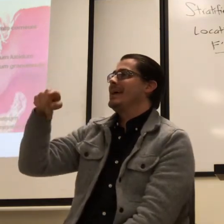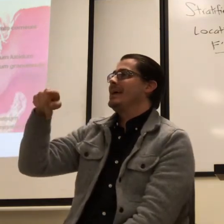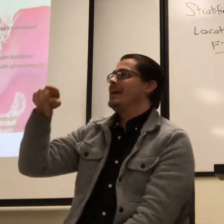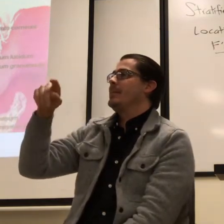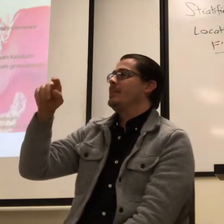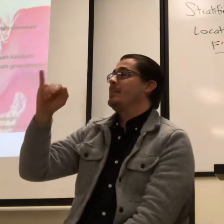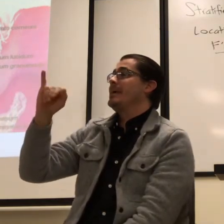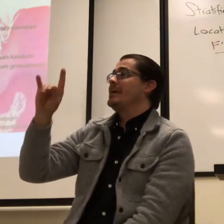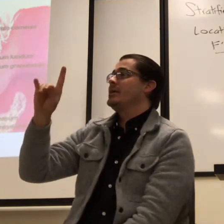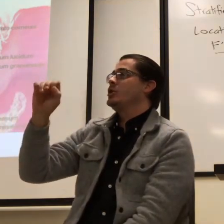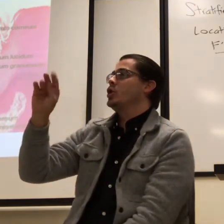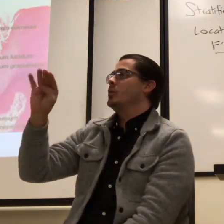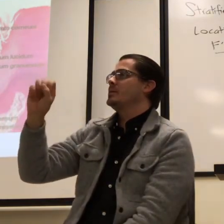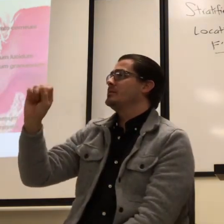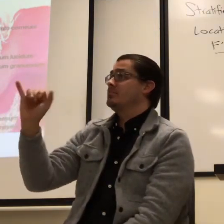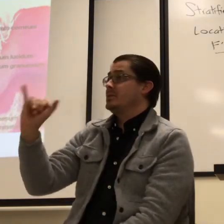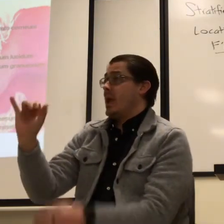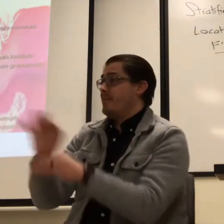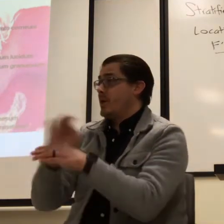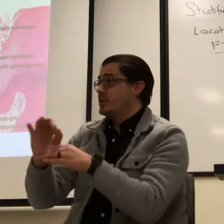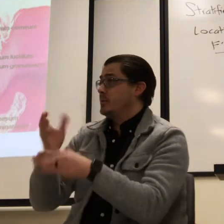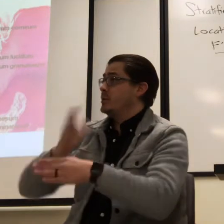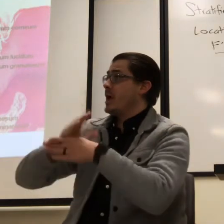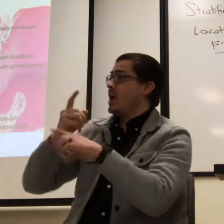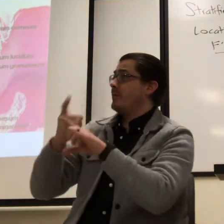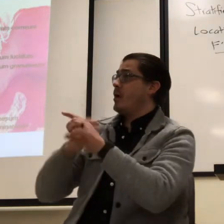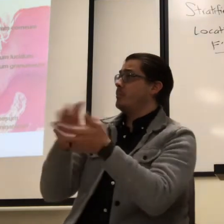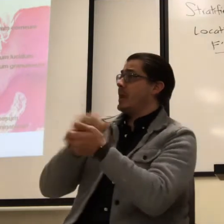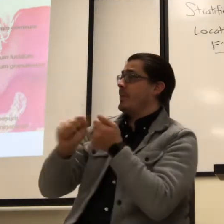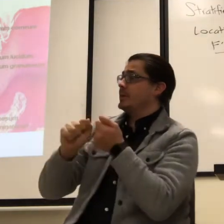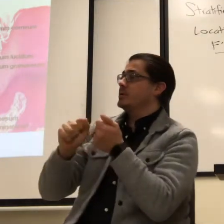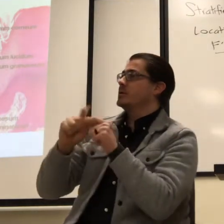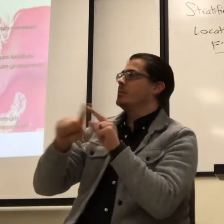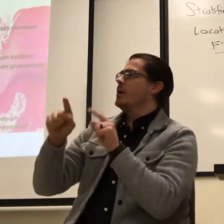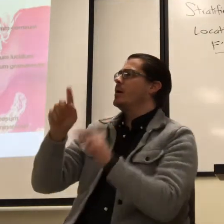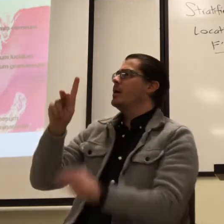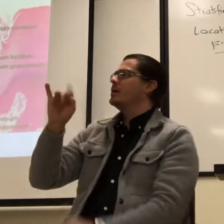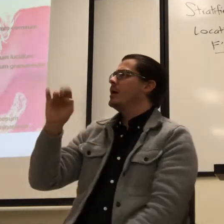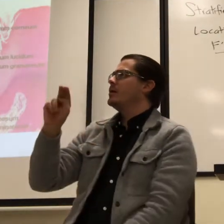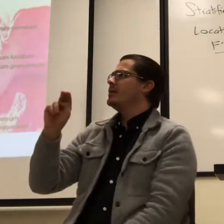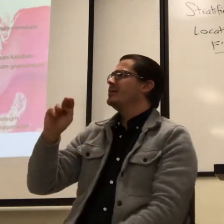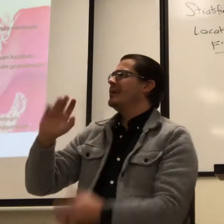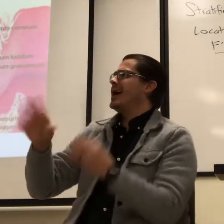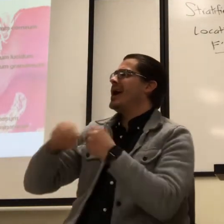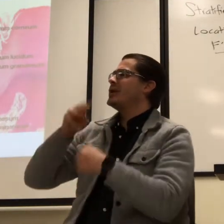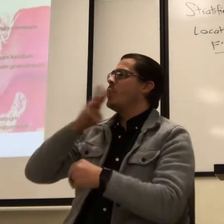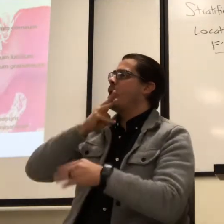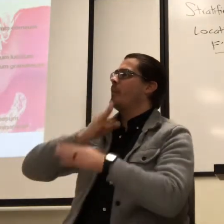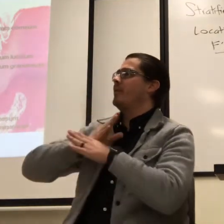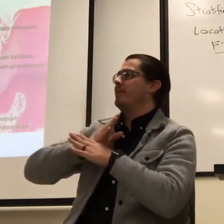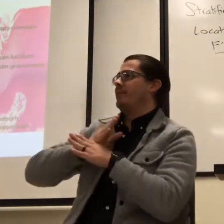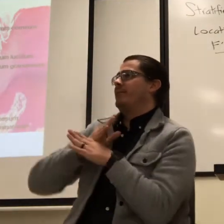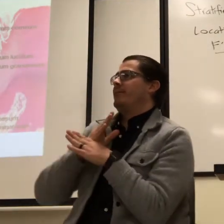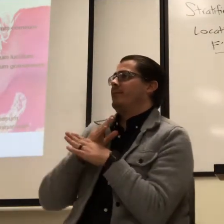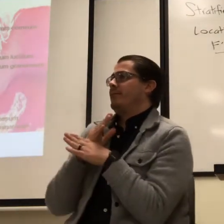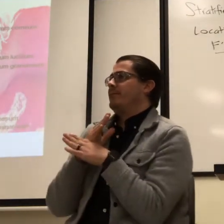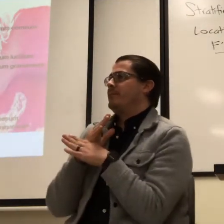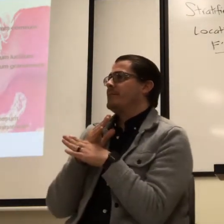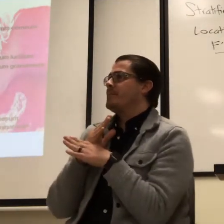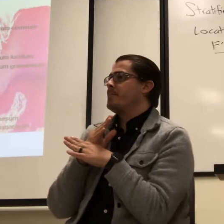Same function, skin protects against abrasion, but because of the keratin, it kind of adds a waterproofing element.